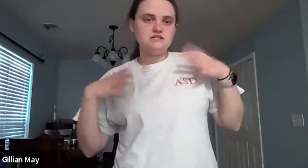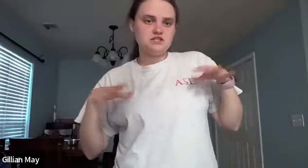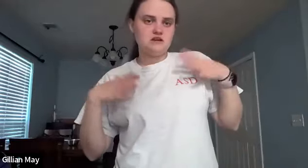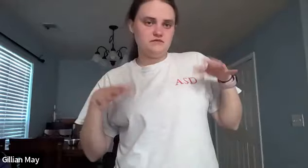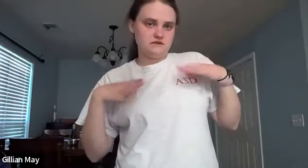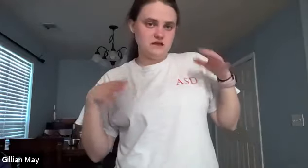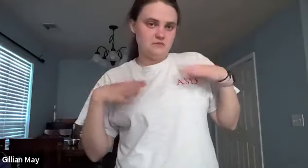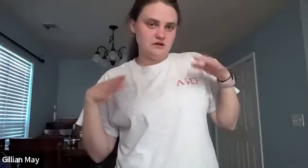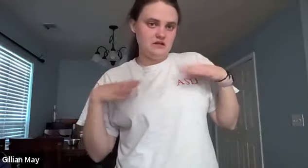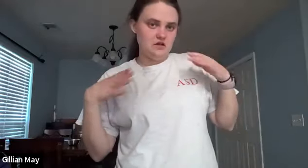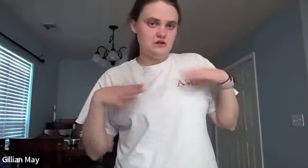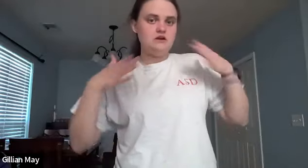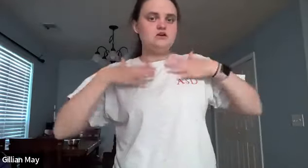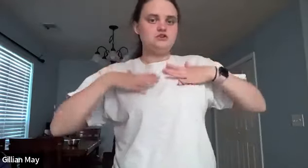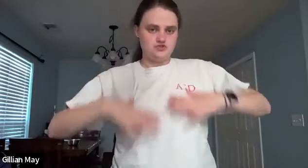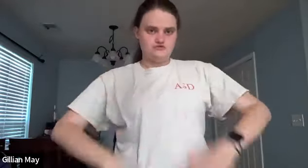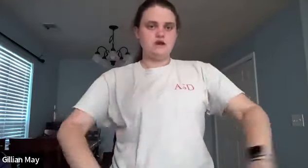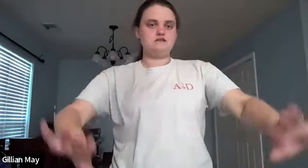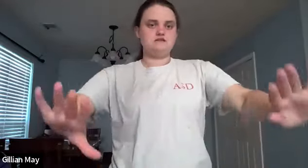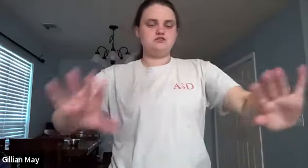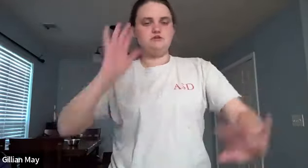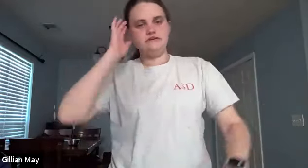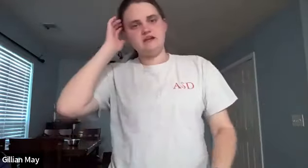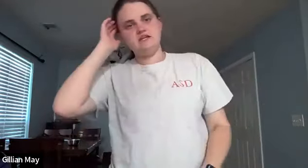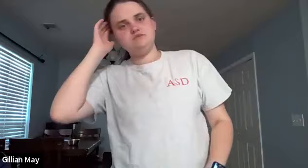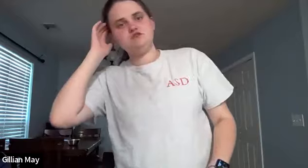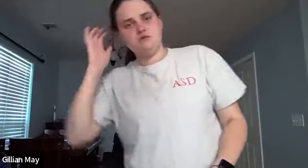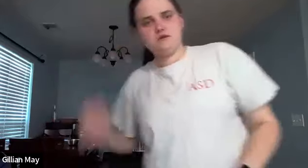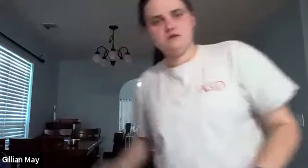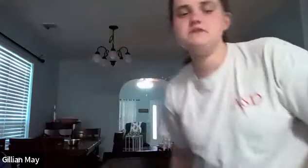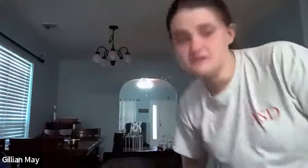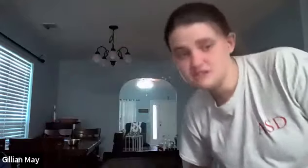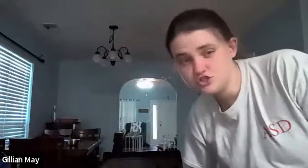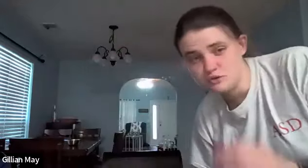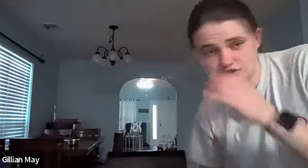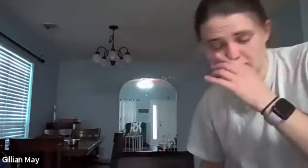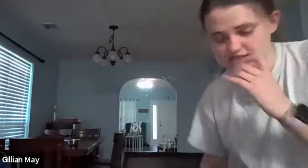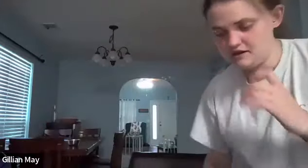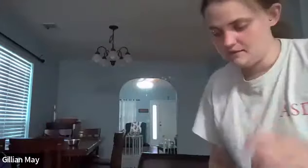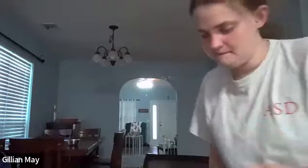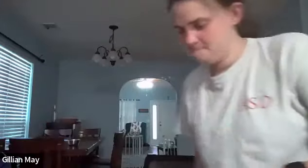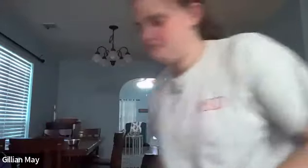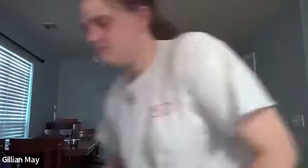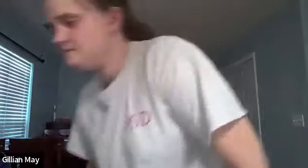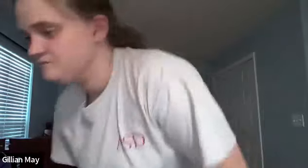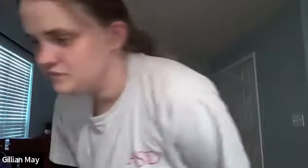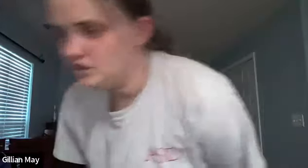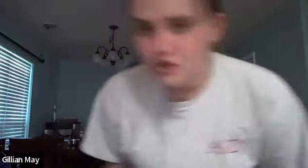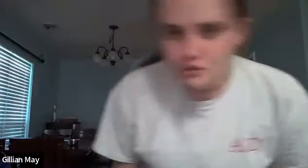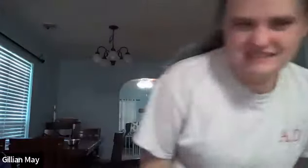is just kind of on the top right here, dress, showing that it keeps going. Even if it is a short dress, you would still